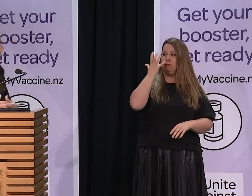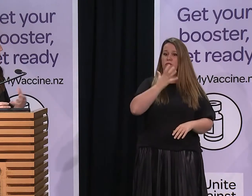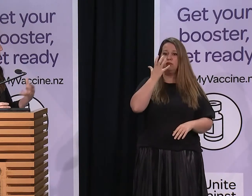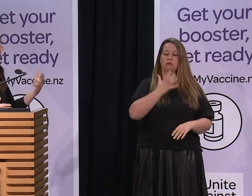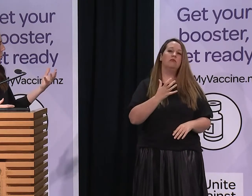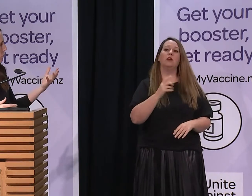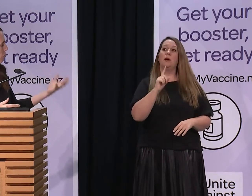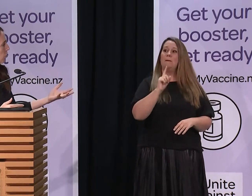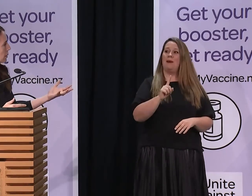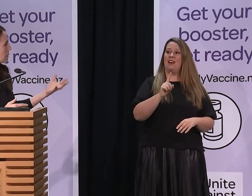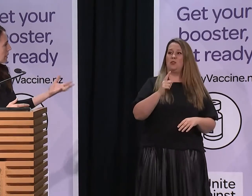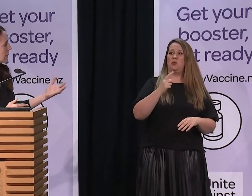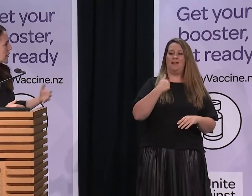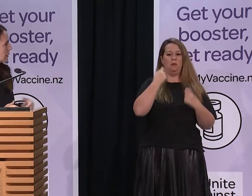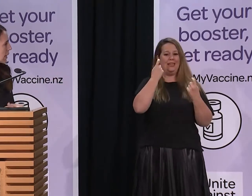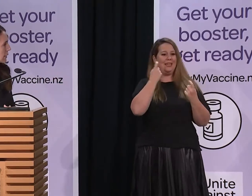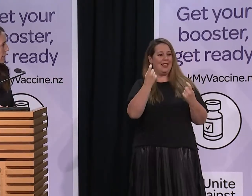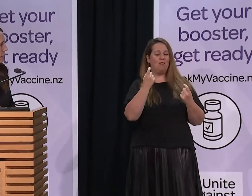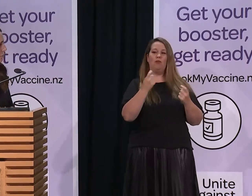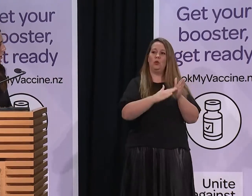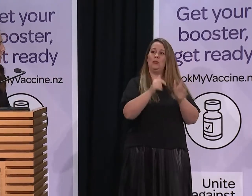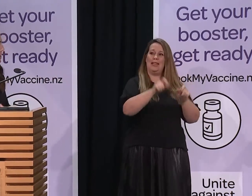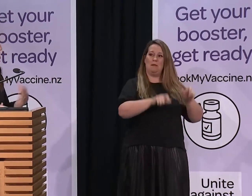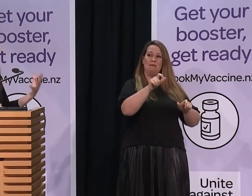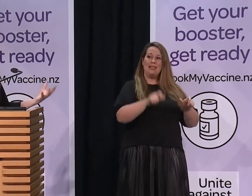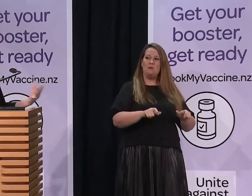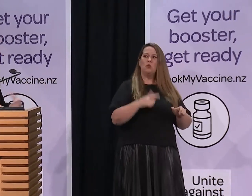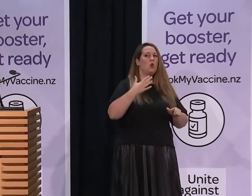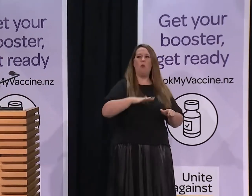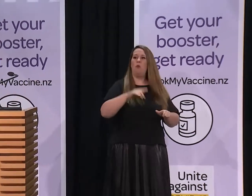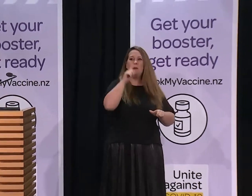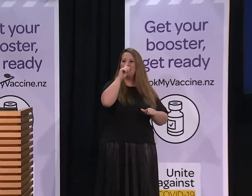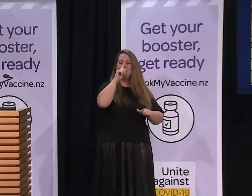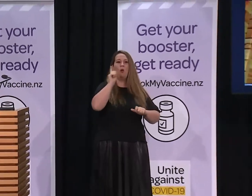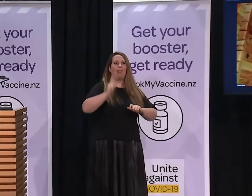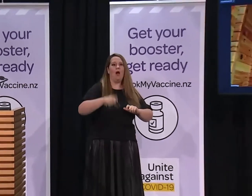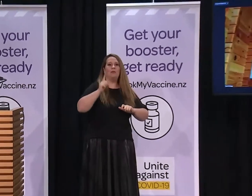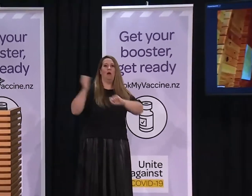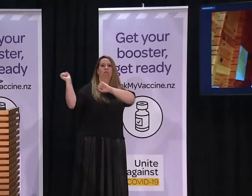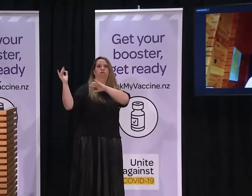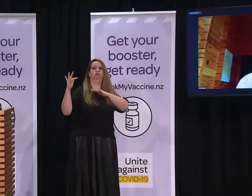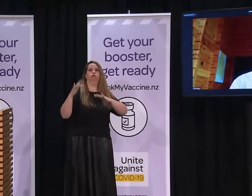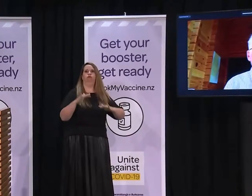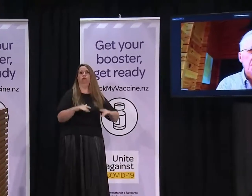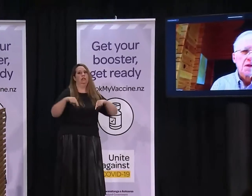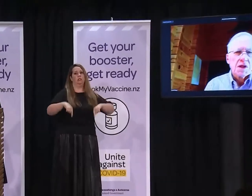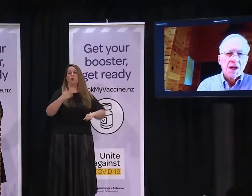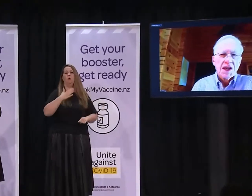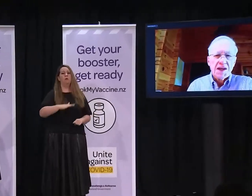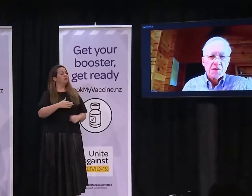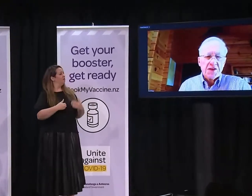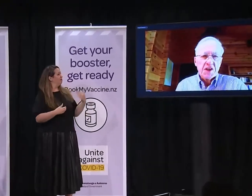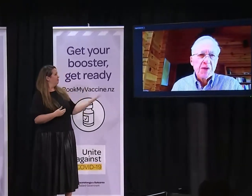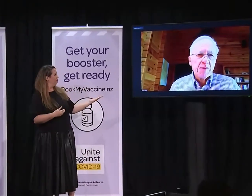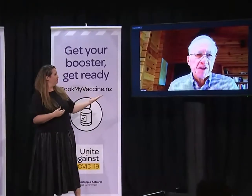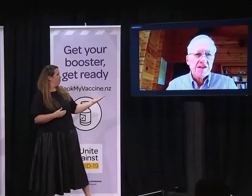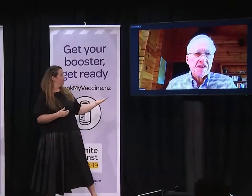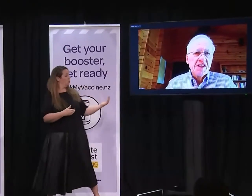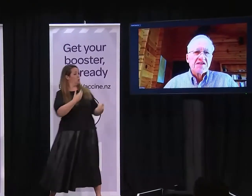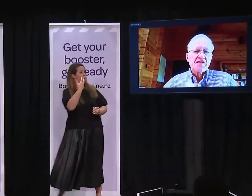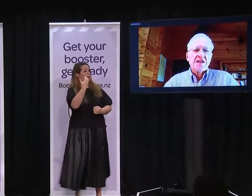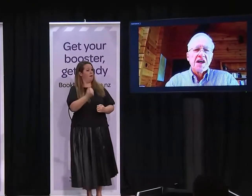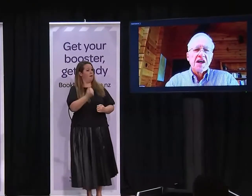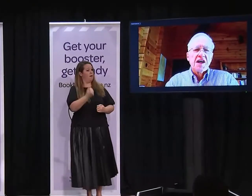Skegg, I'm aware that you've not formally met to discuss this advice, but perhaps you might have some views on that as well. Well, thank you, Prime